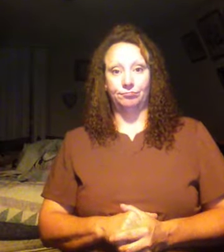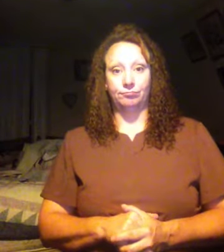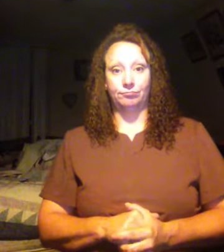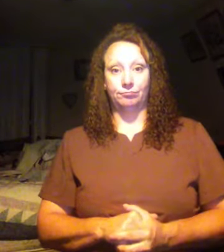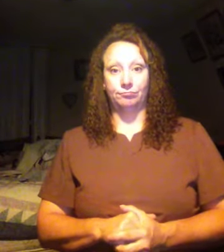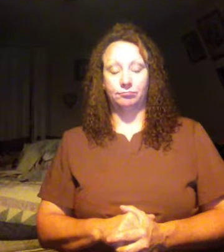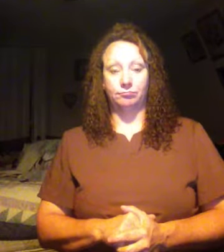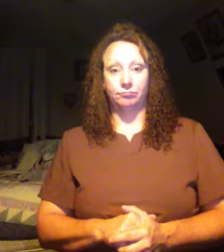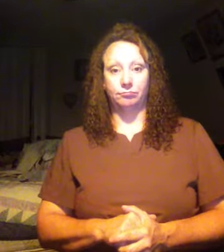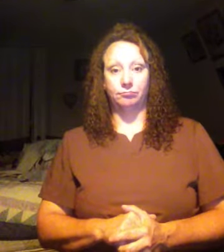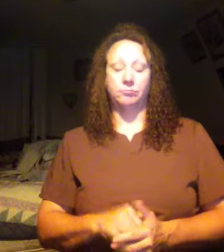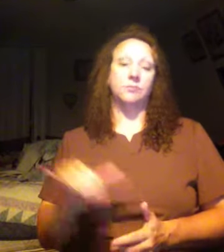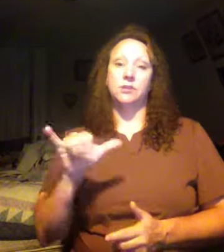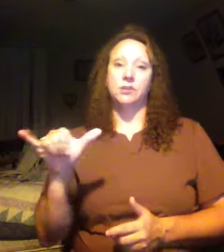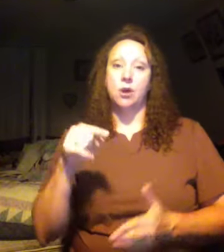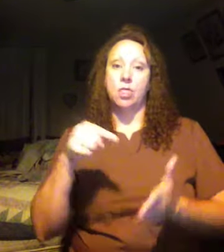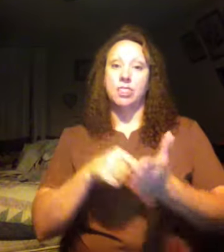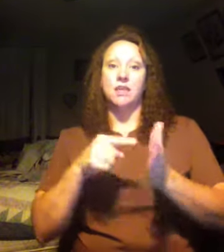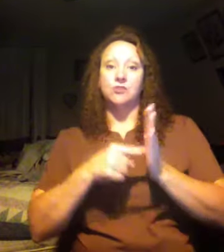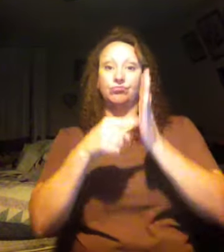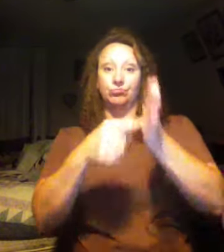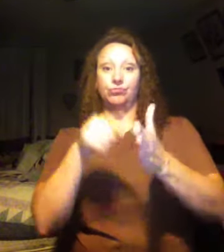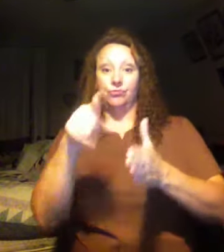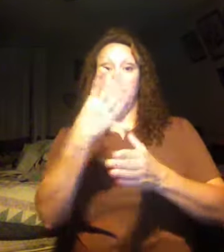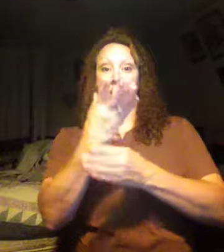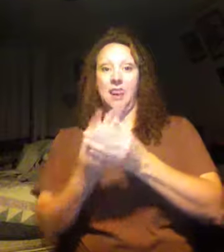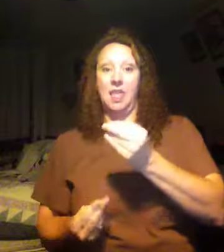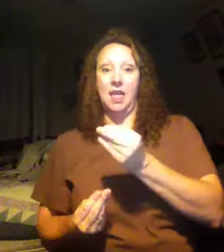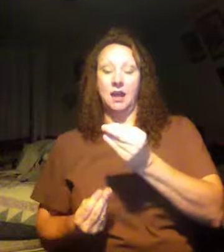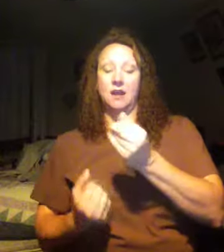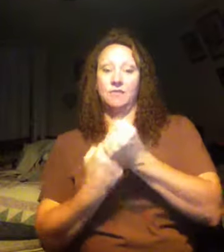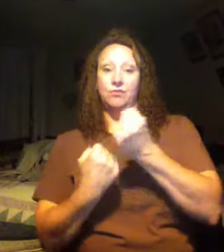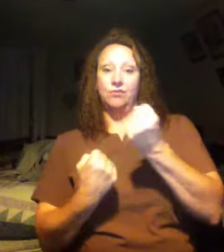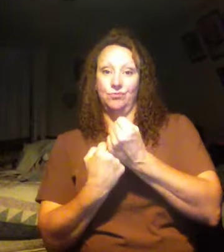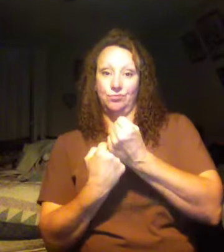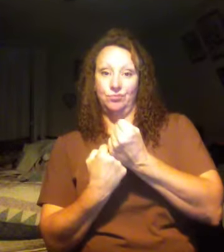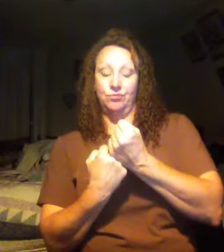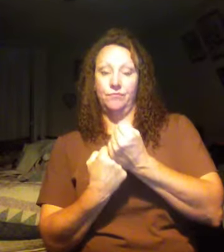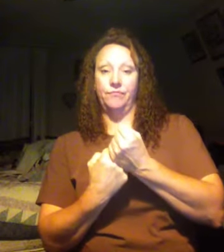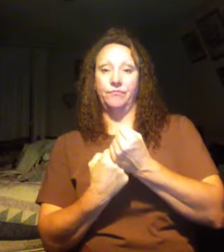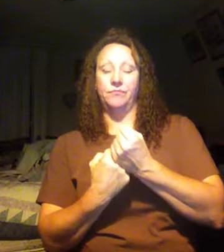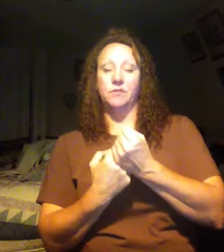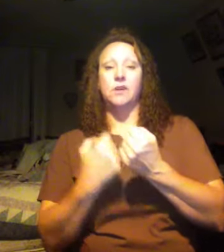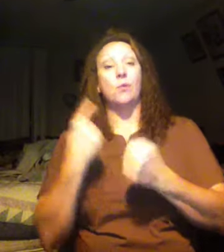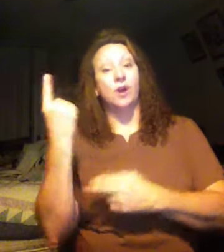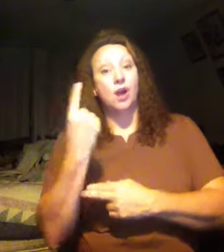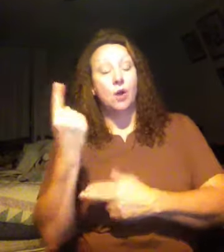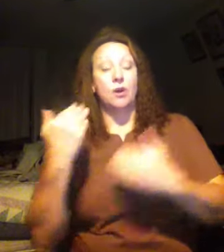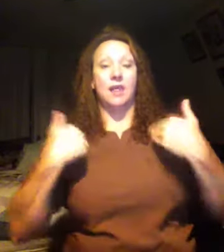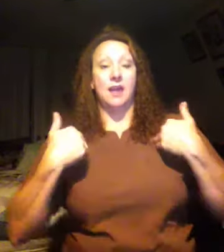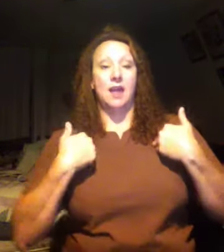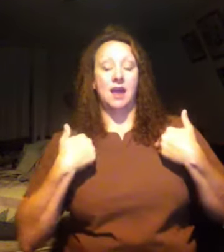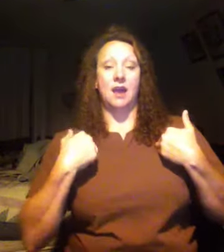So this shows you the lack of support. You only had 2/5 of your people who actually supported you. fight your battles for